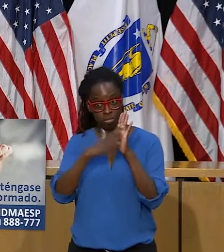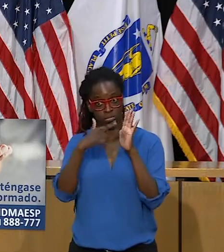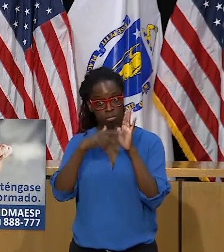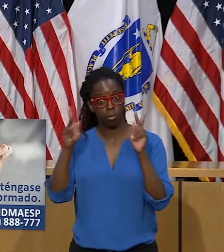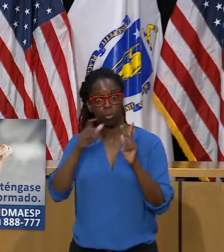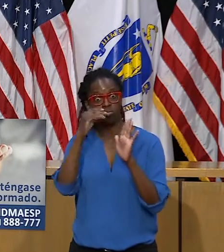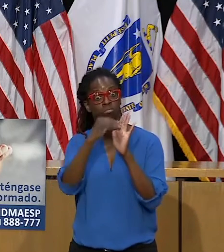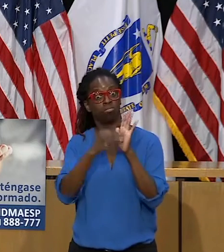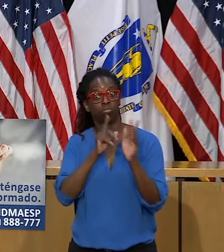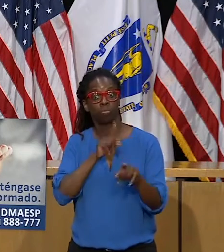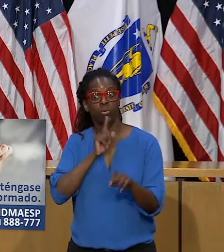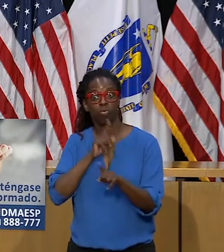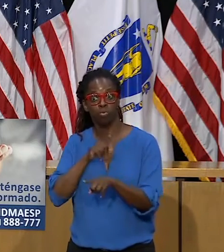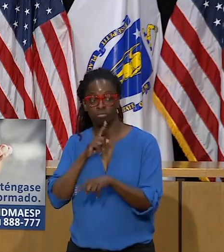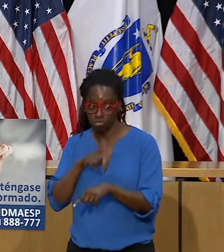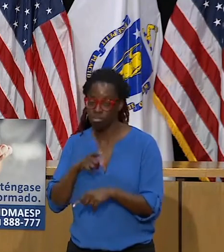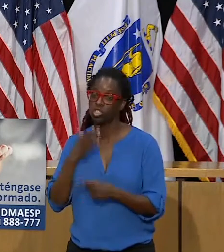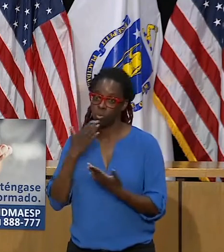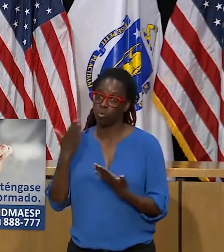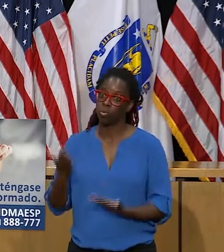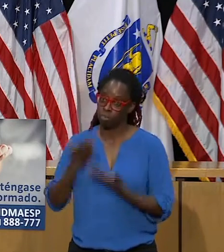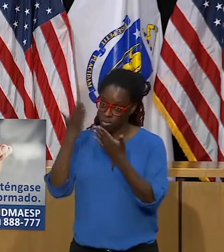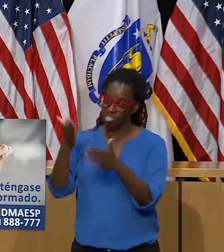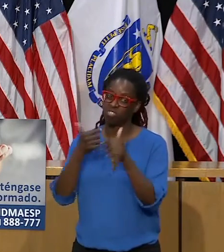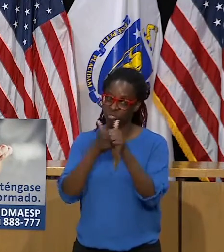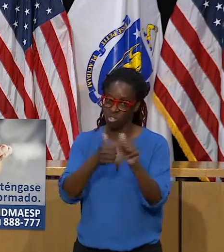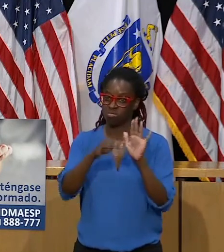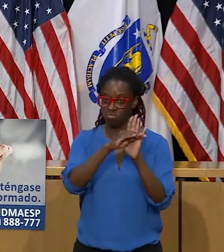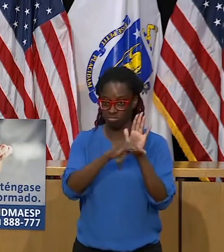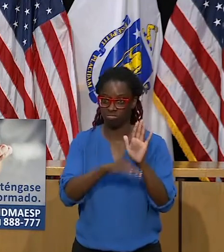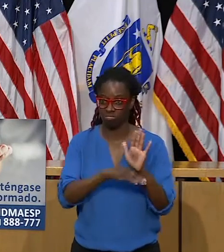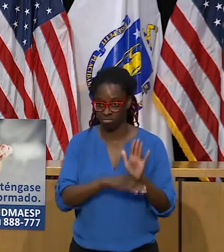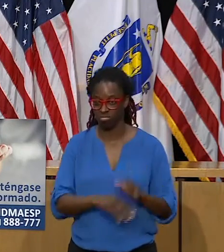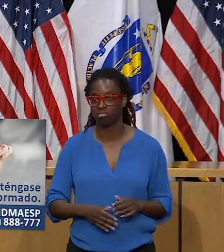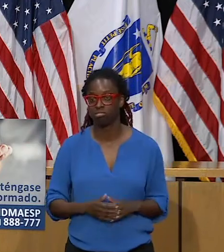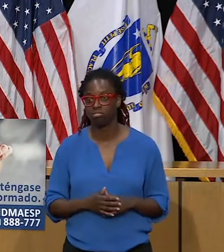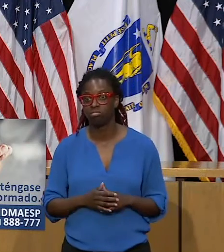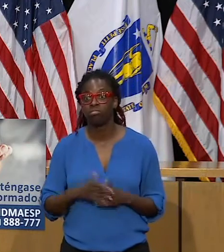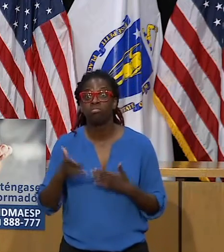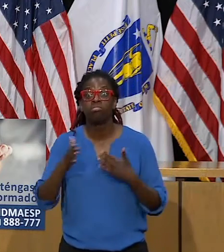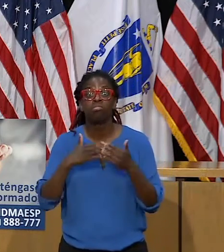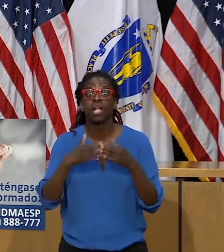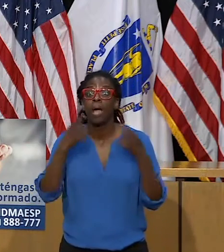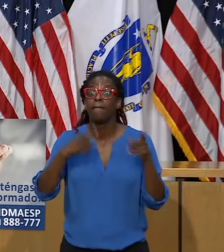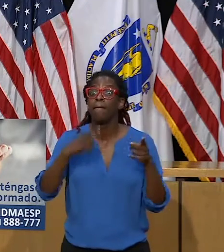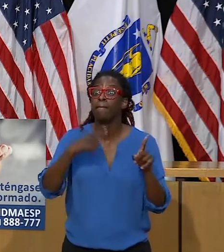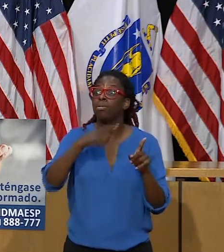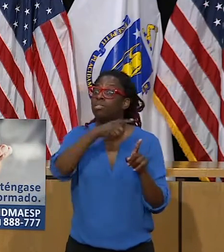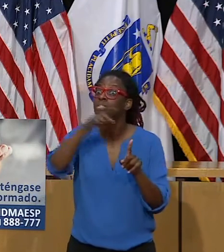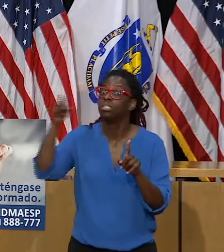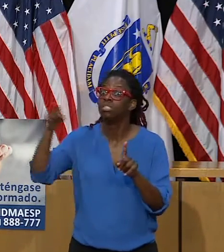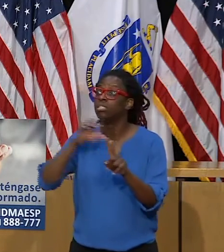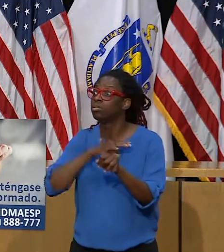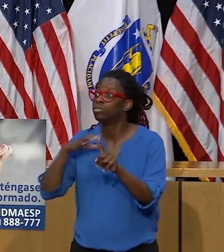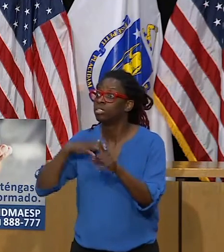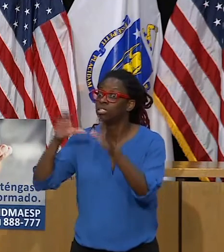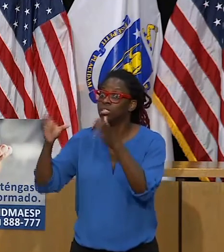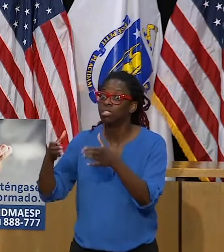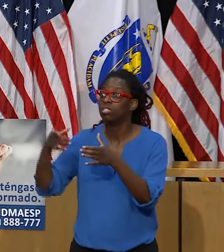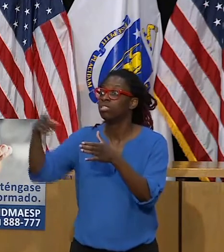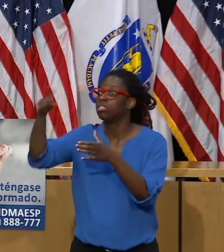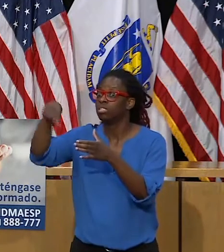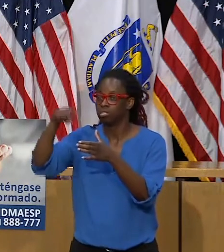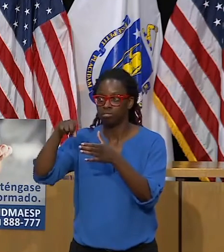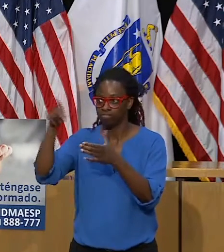filed, irrespective of what else people on the legislative side might want to do, can find their way into